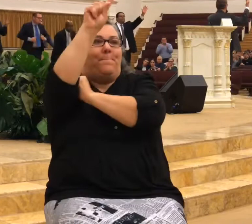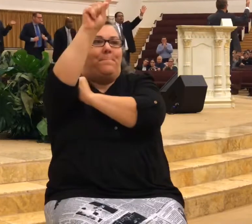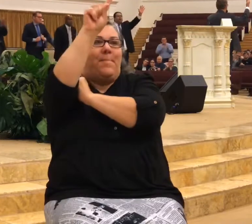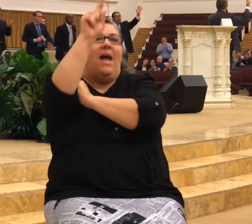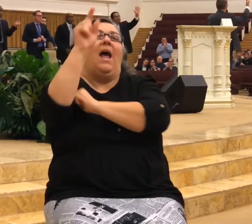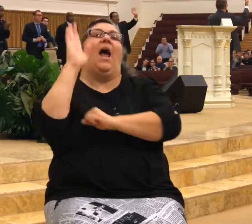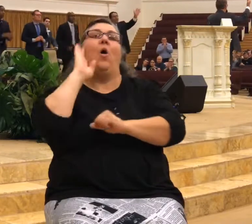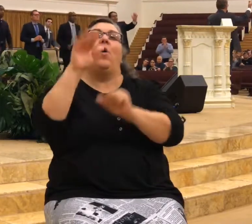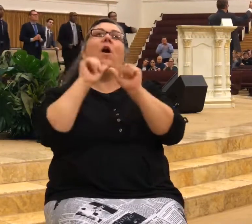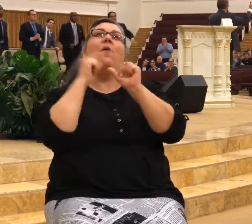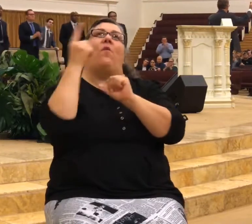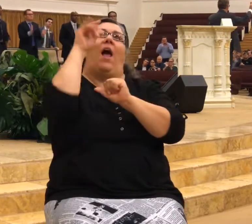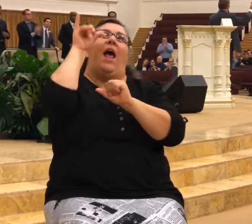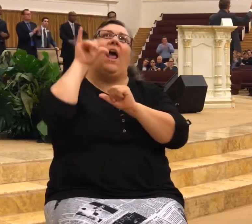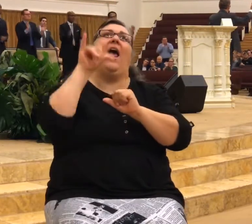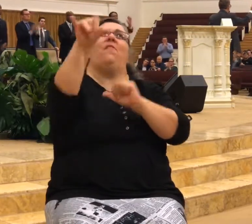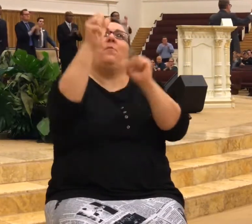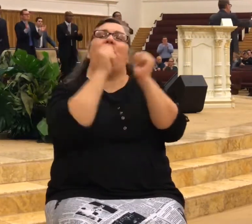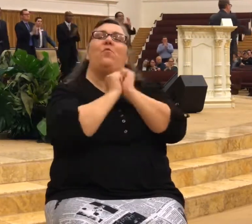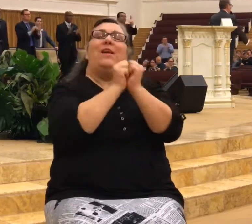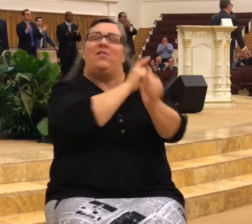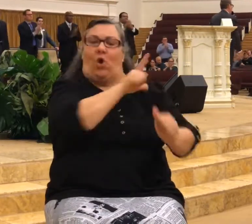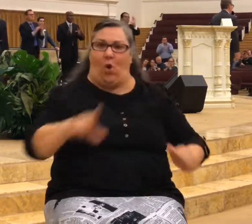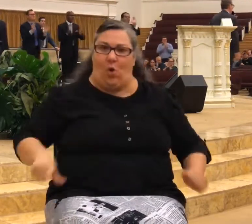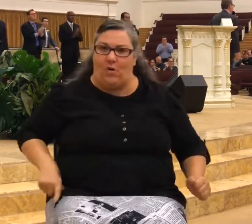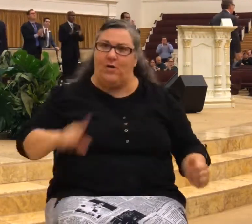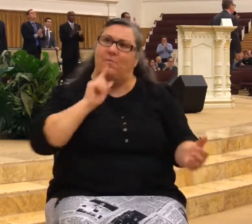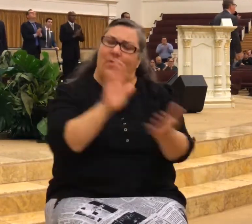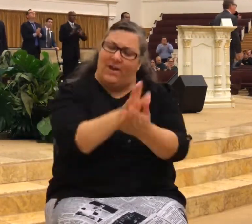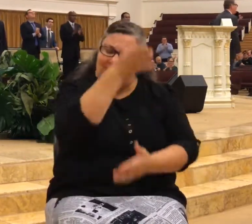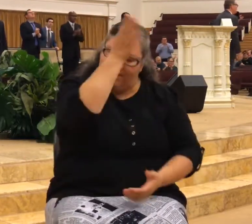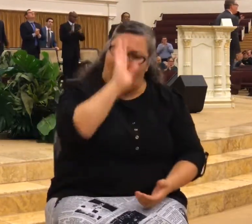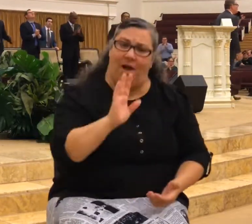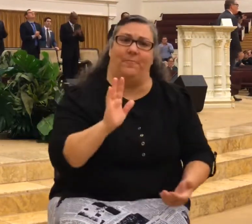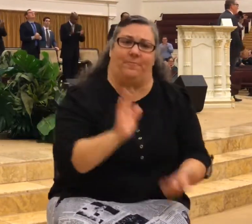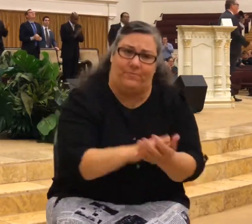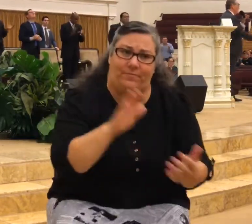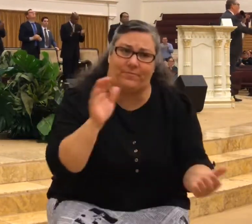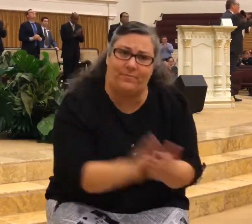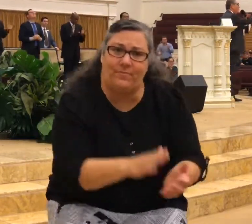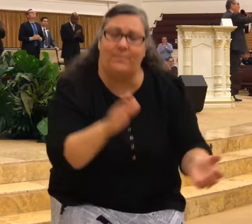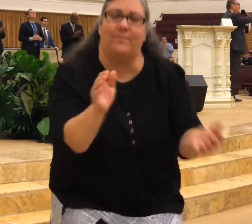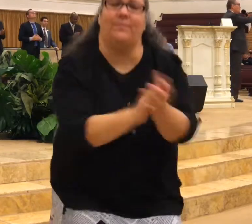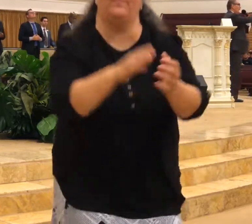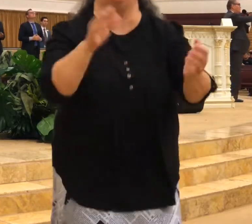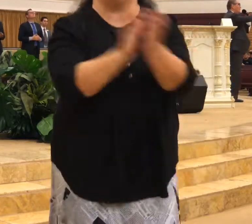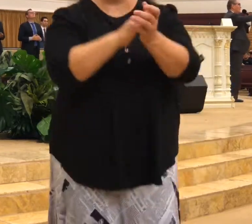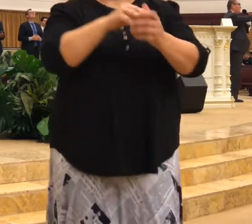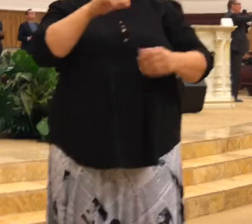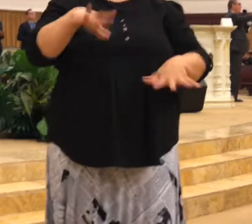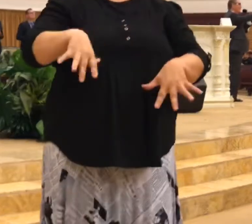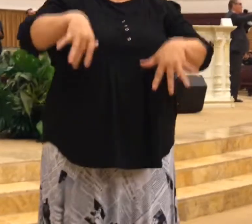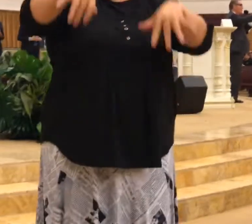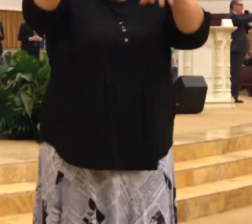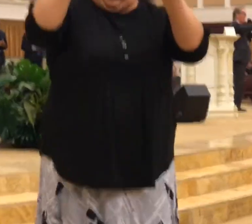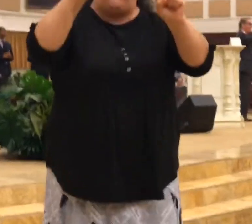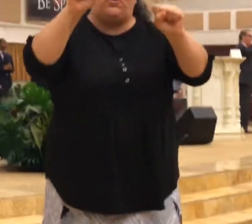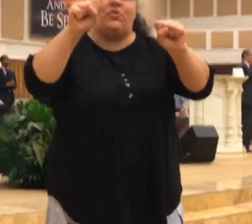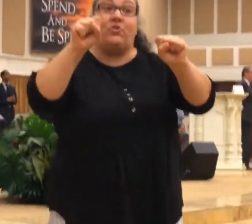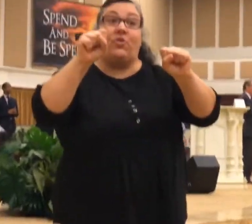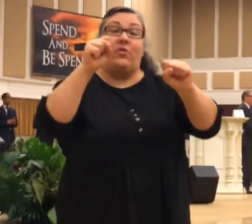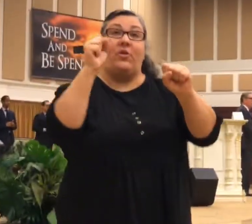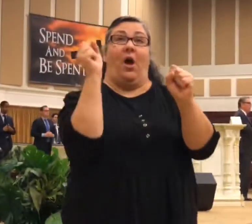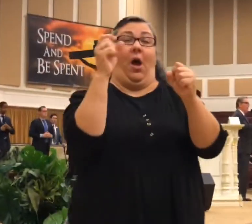we ever be with the Lord. Praise God. No, the rapture is not